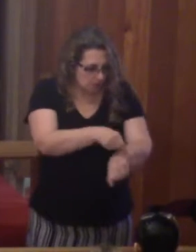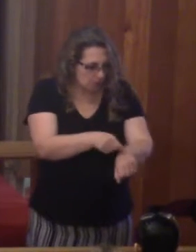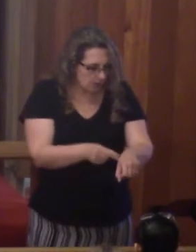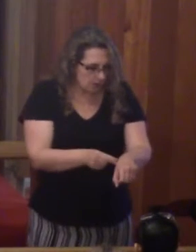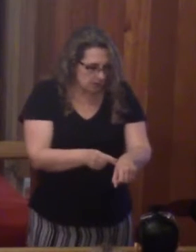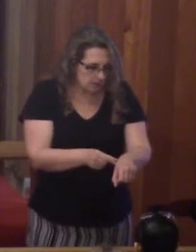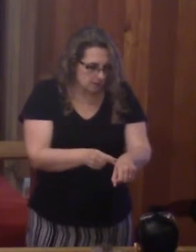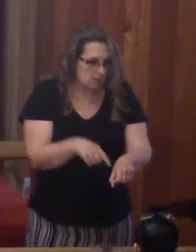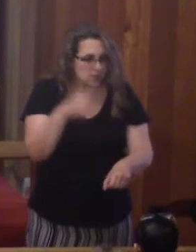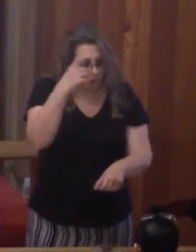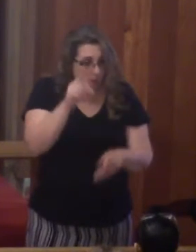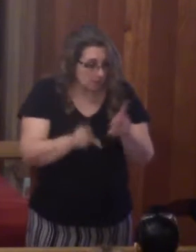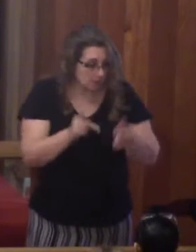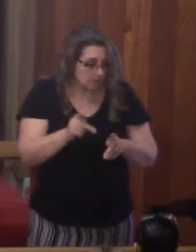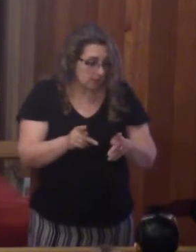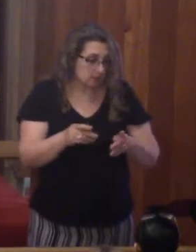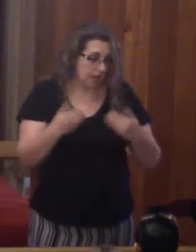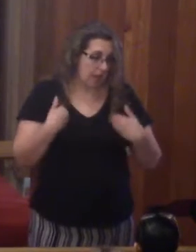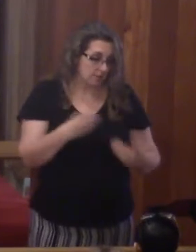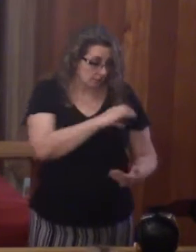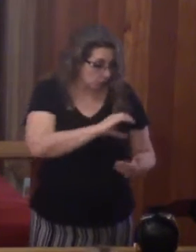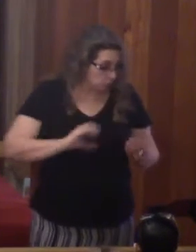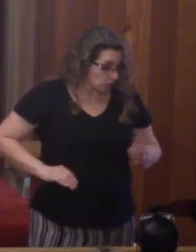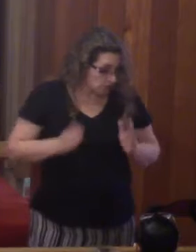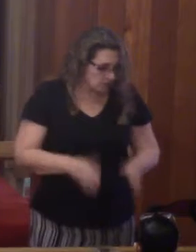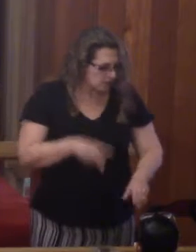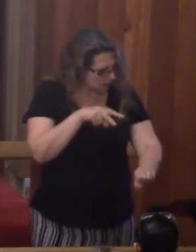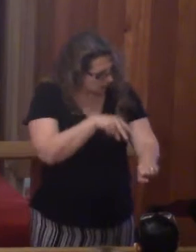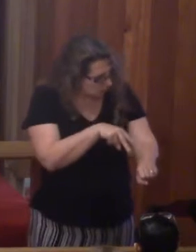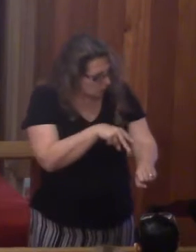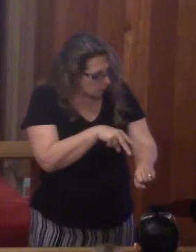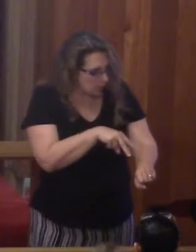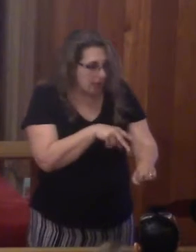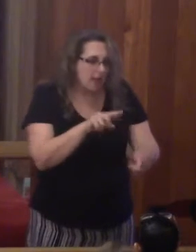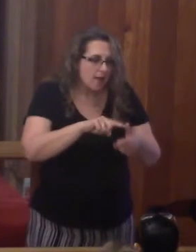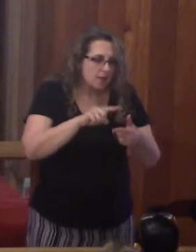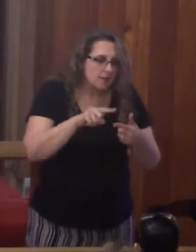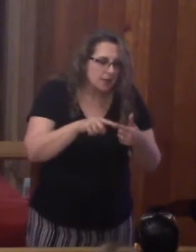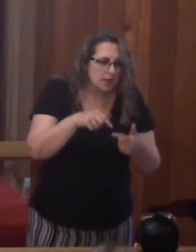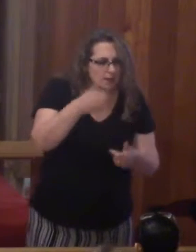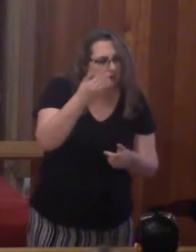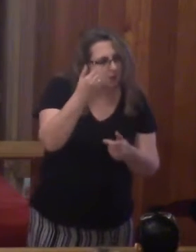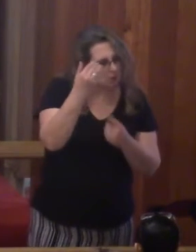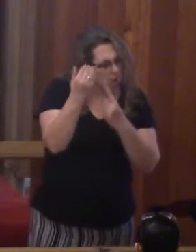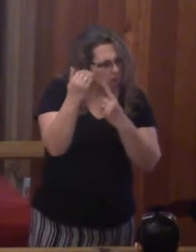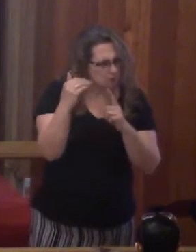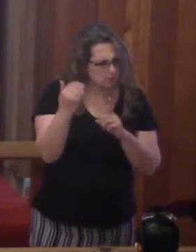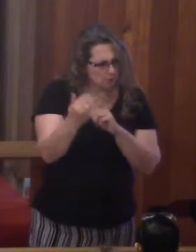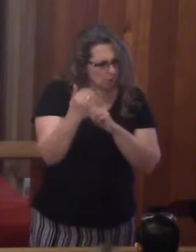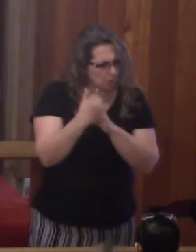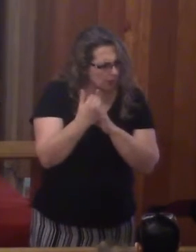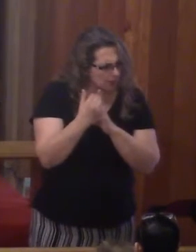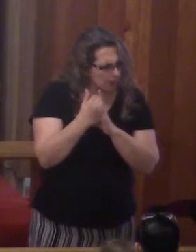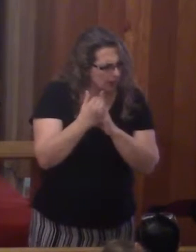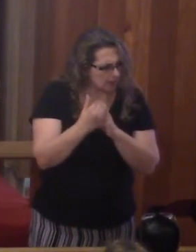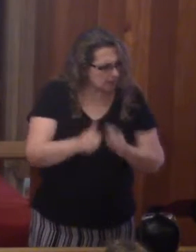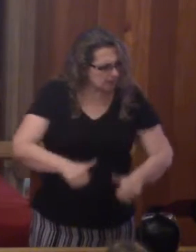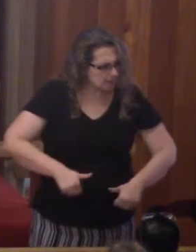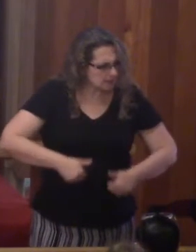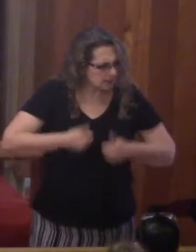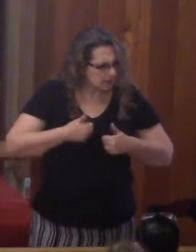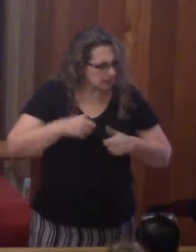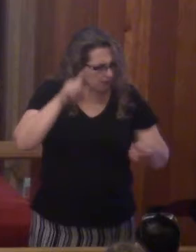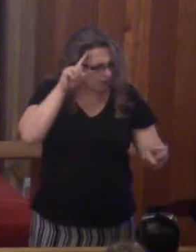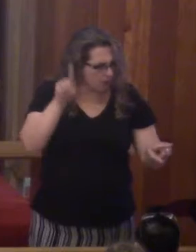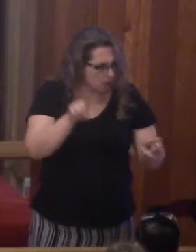bracelet to be worn by Christians so they can look at it and then be reminded to live according to the